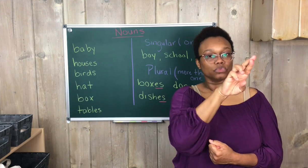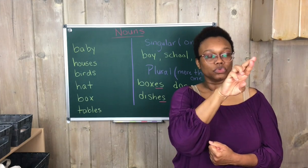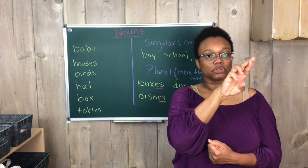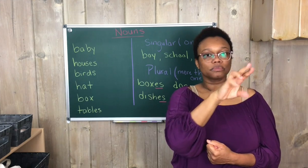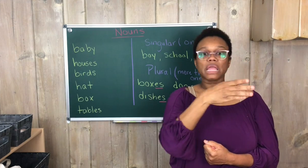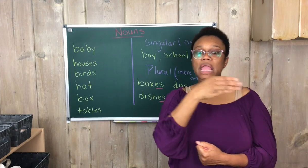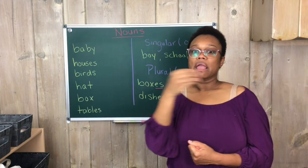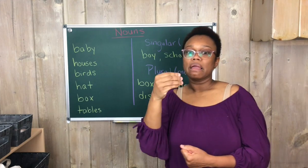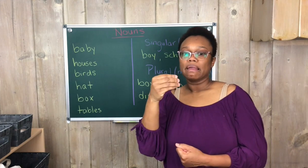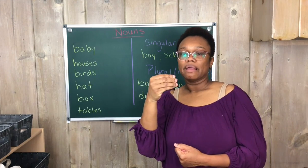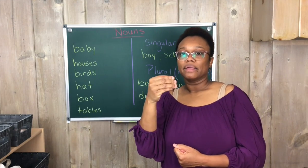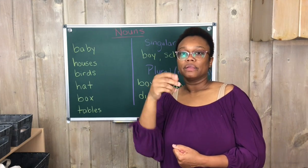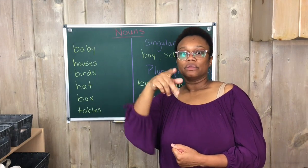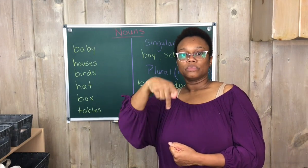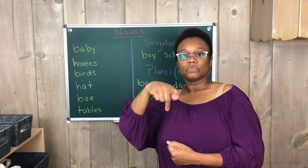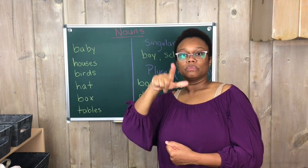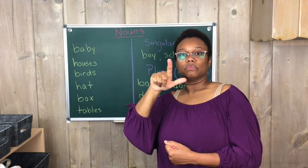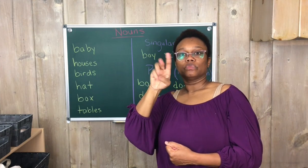and plural nouns.